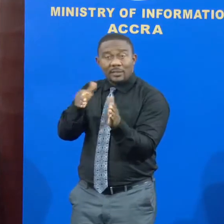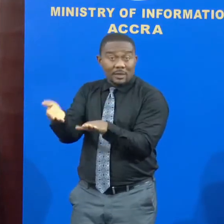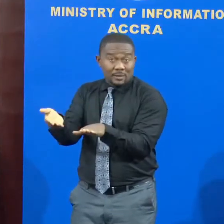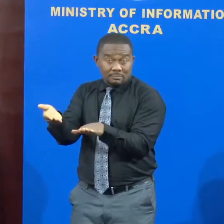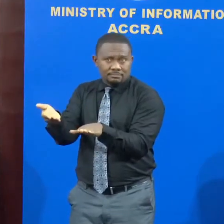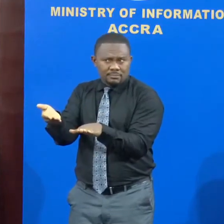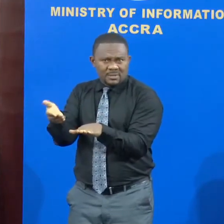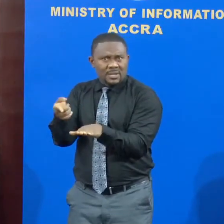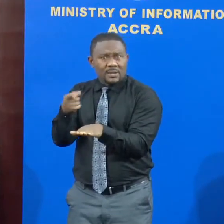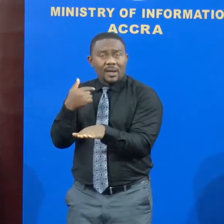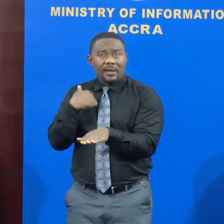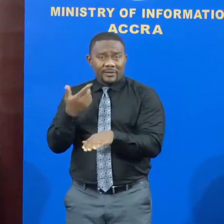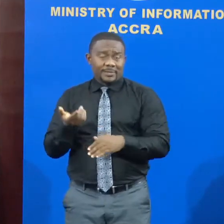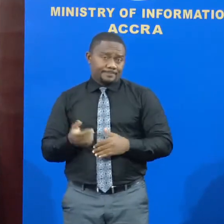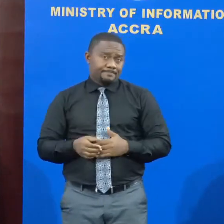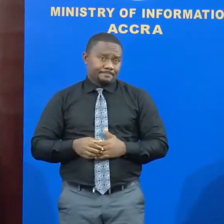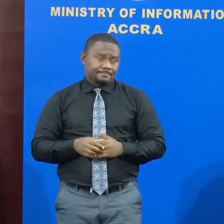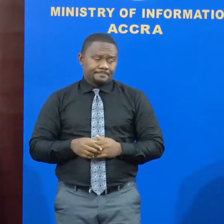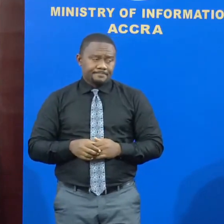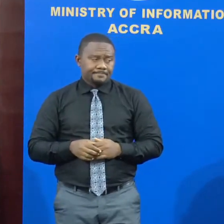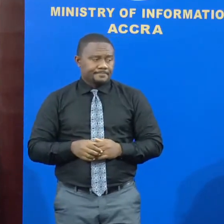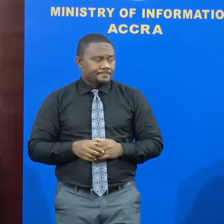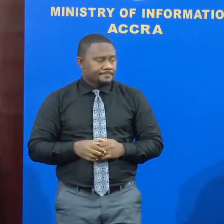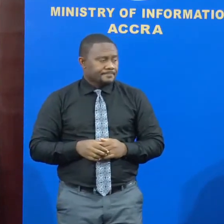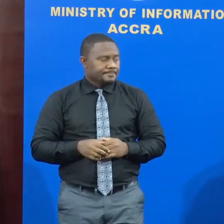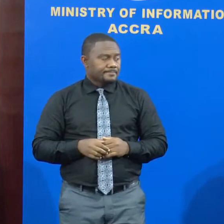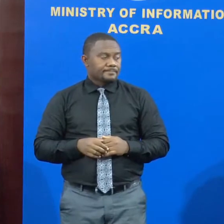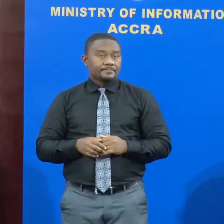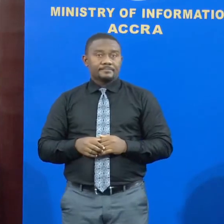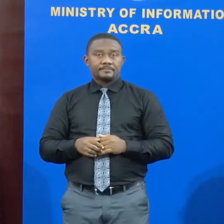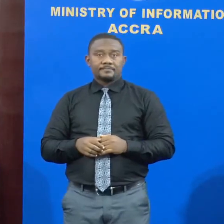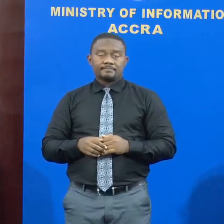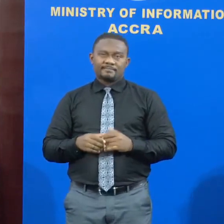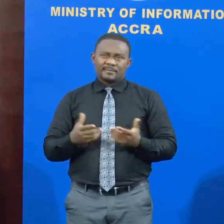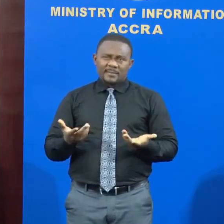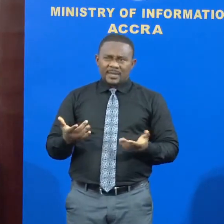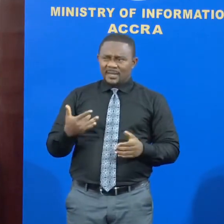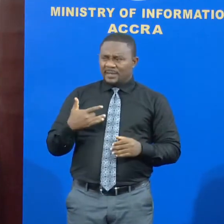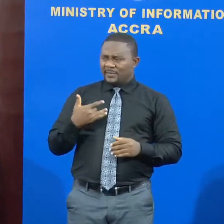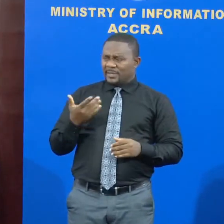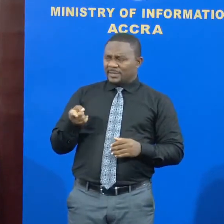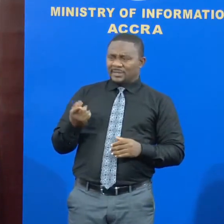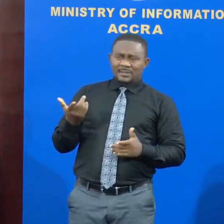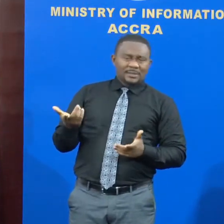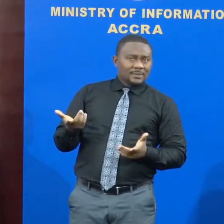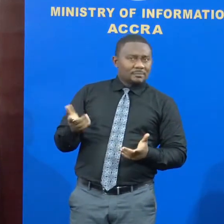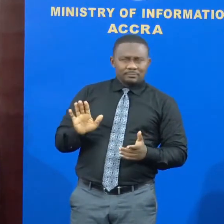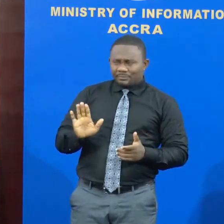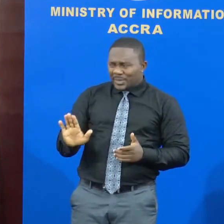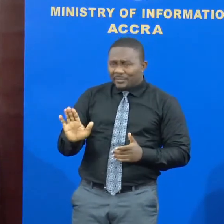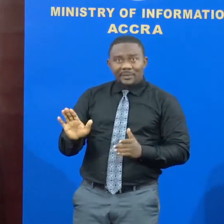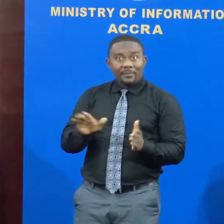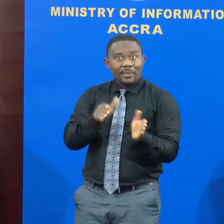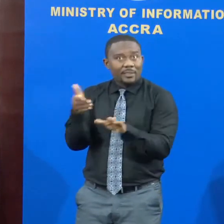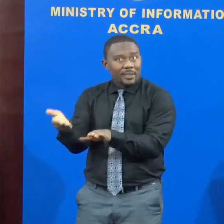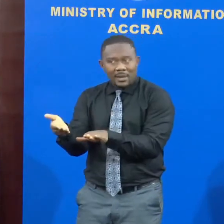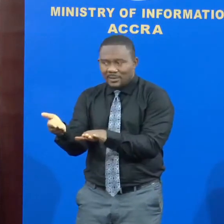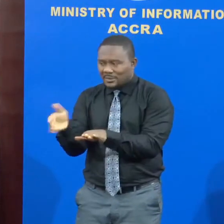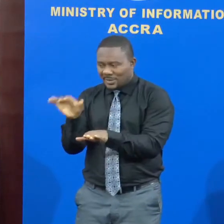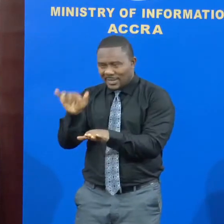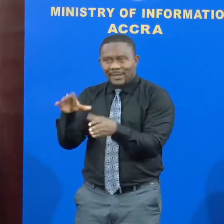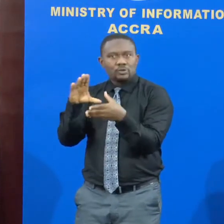Database of NIA, so that the issue of unclaimed bodies and all of those things will soon become a